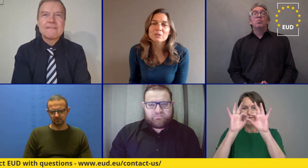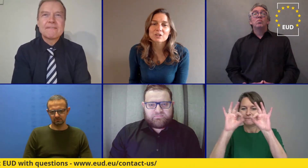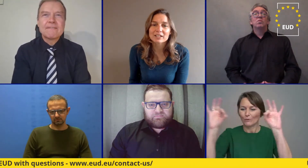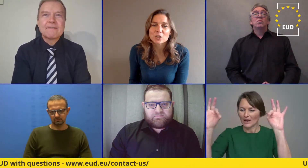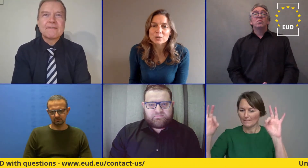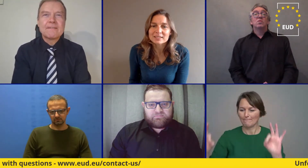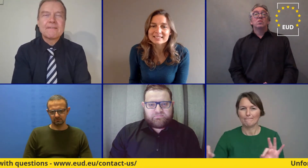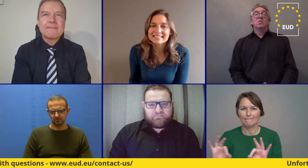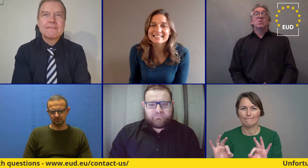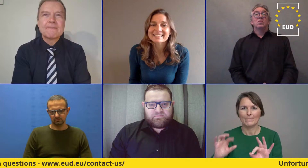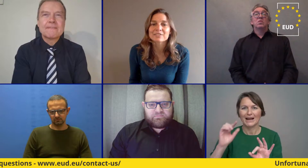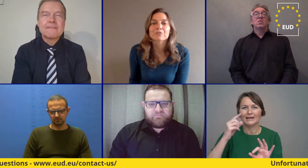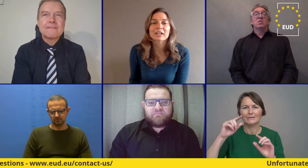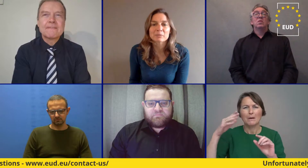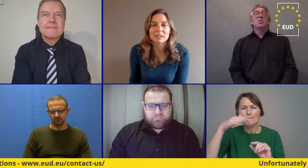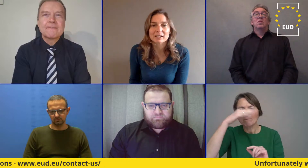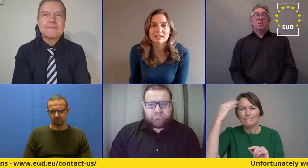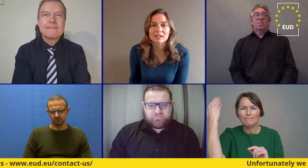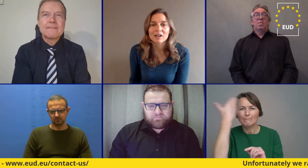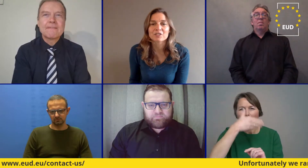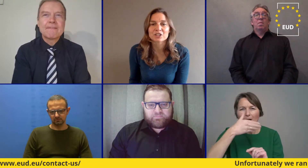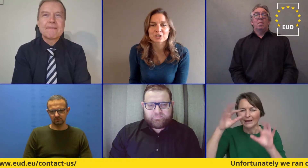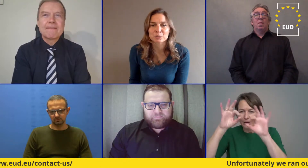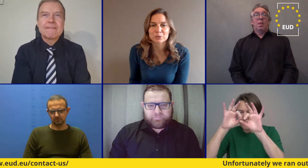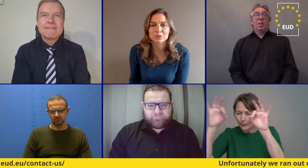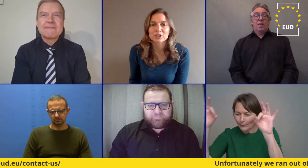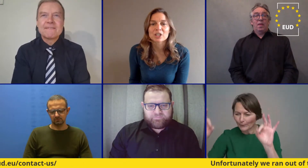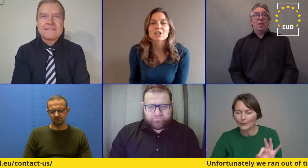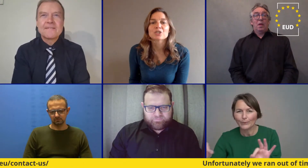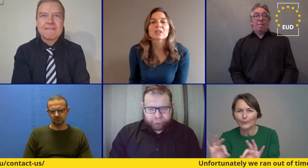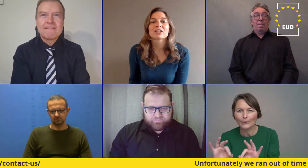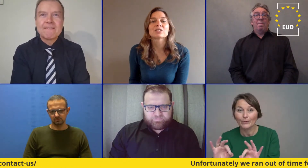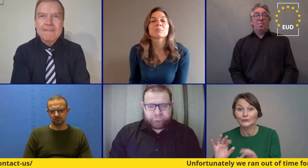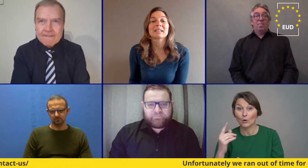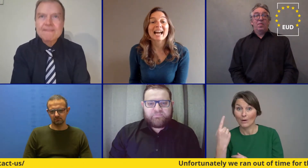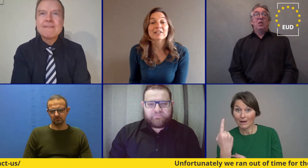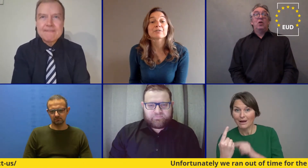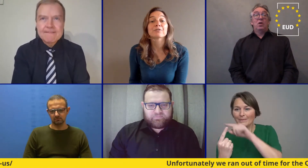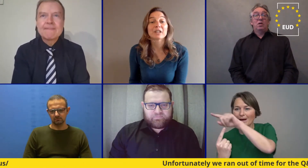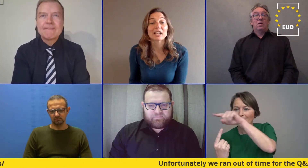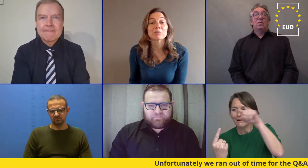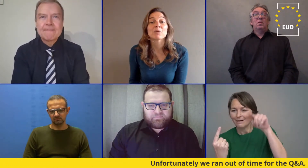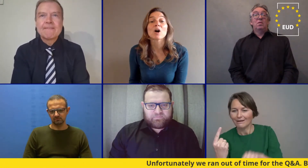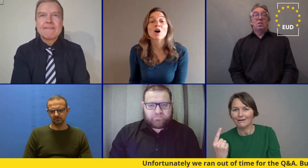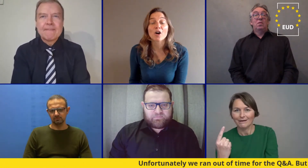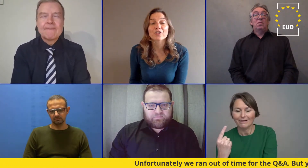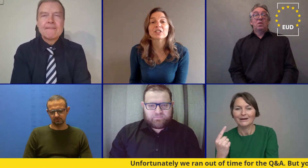what I notice is the framing of the interpreter, so that there's a black frame on